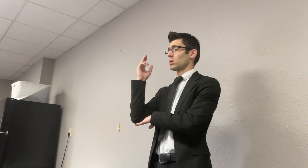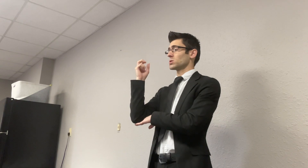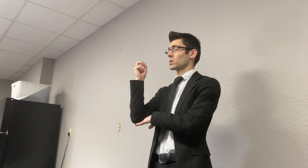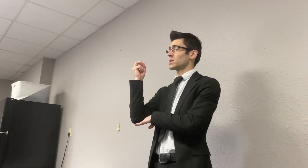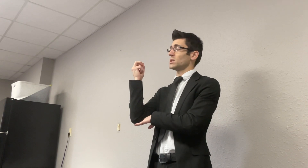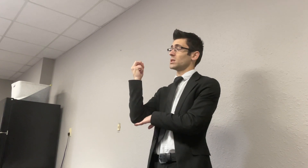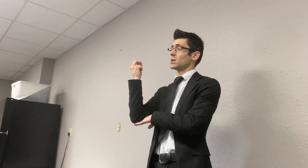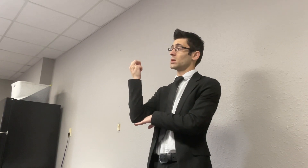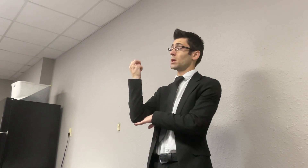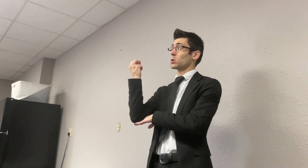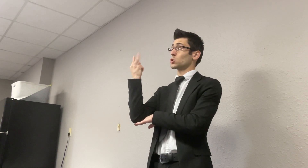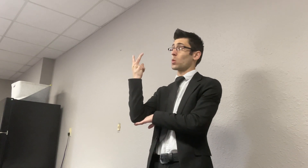going to see the number 12